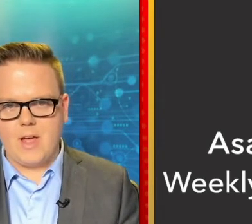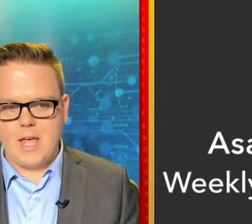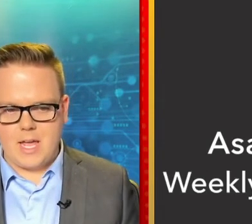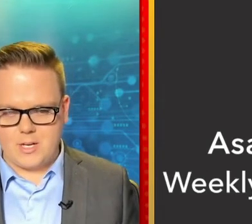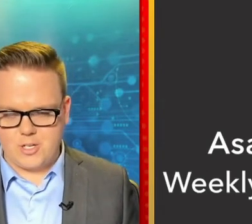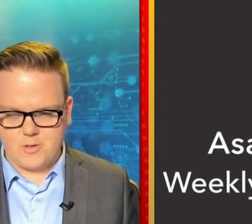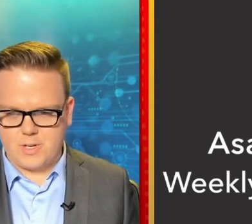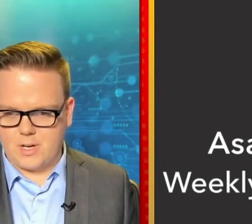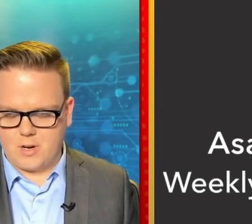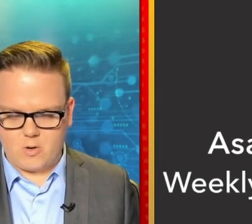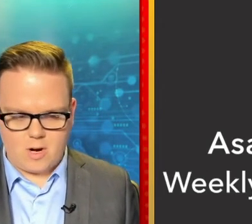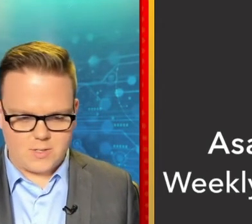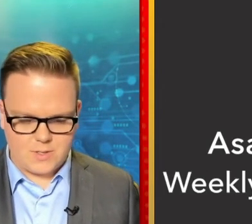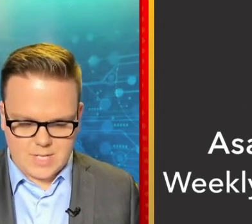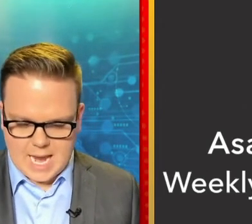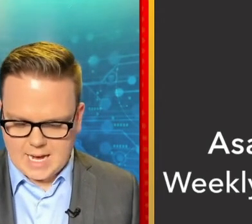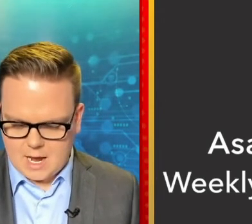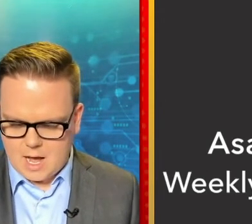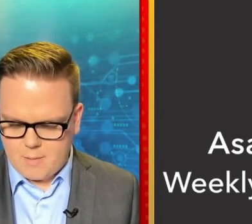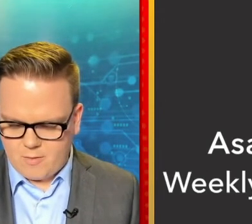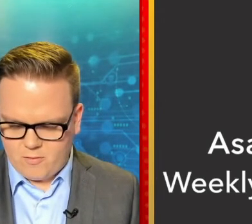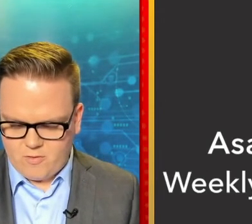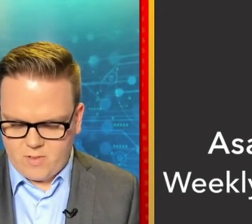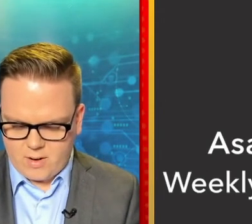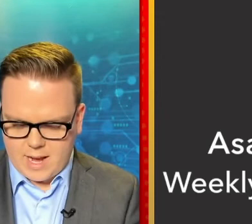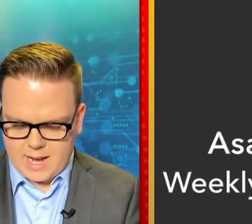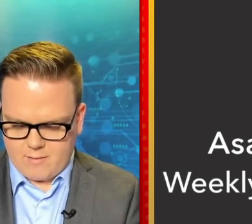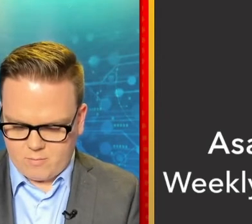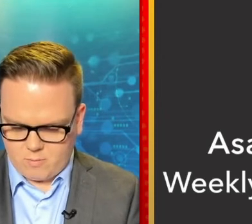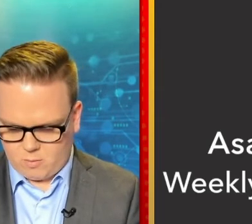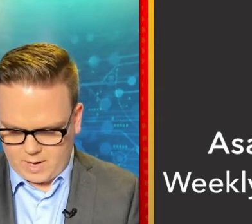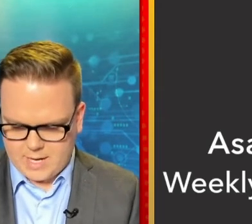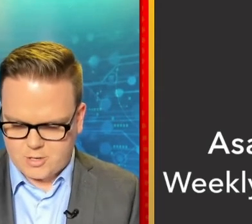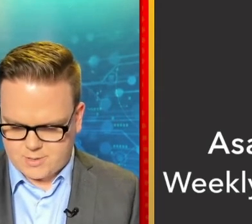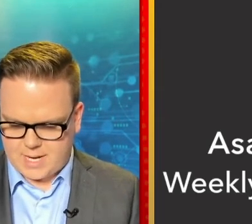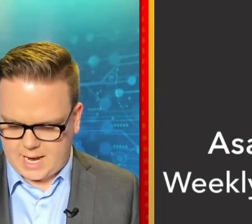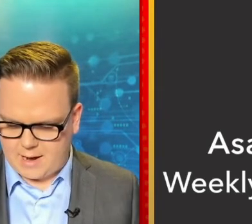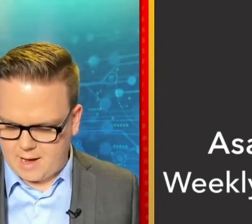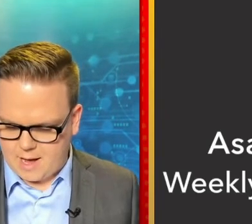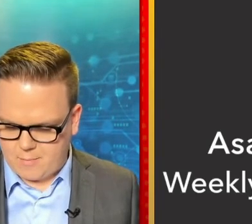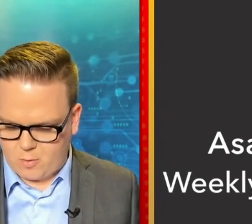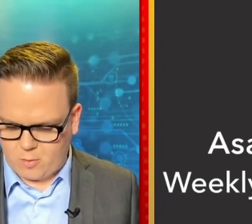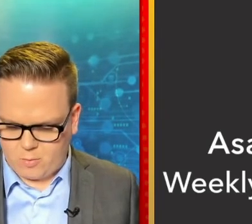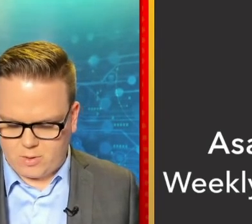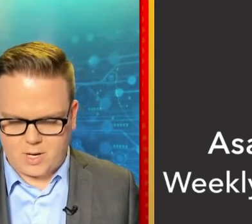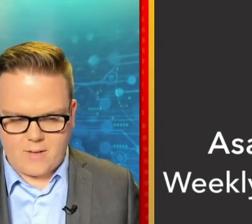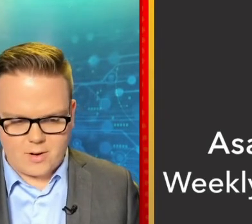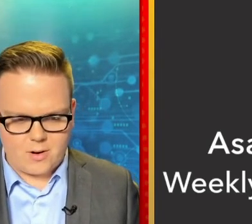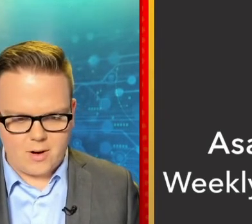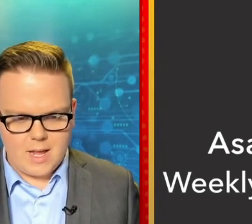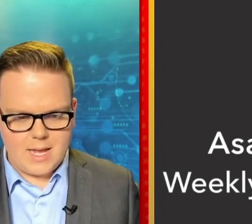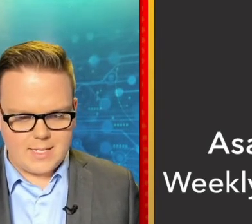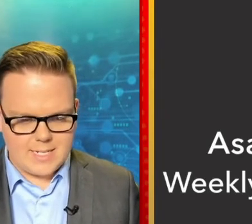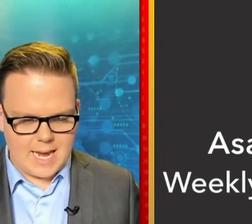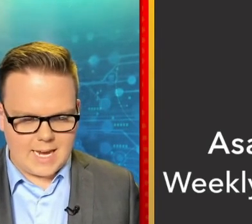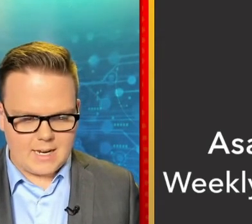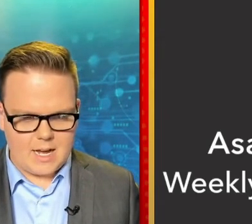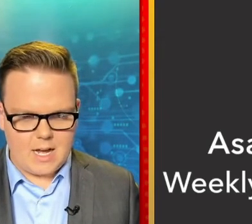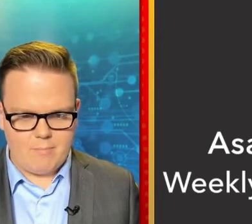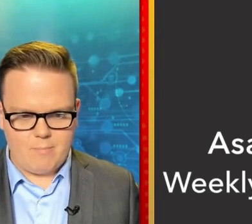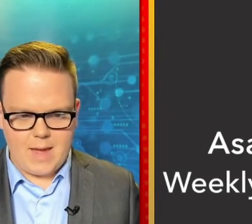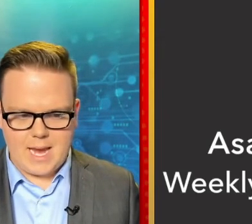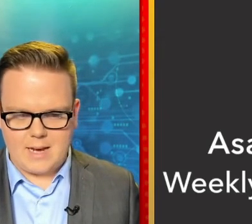other issues across the state. Very interesting. The governor